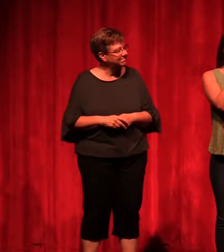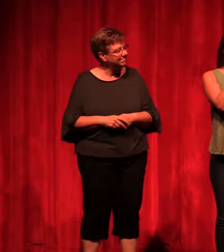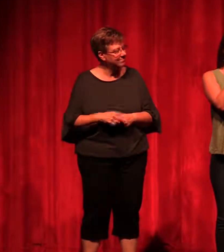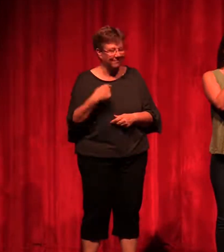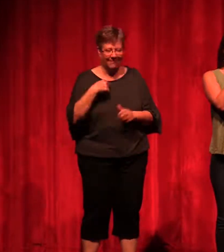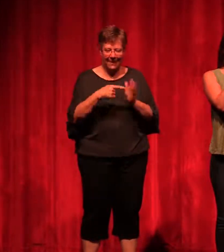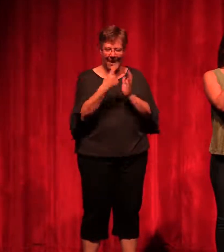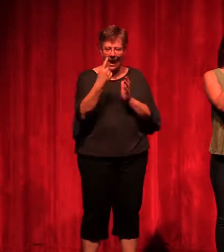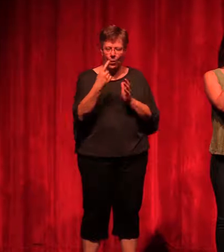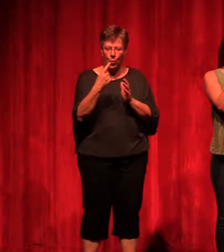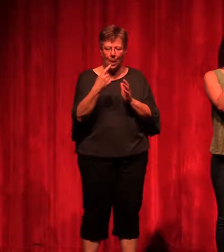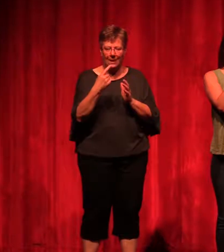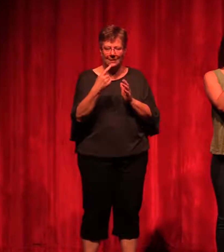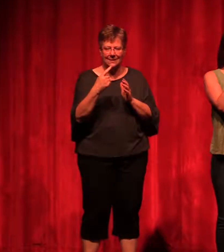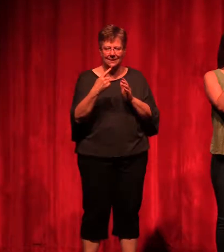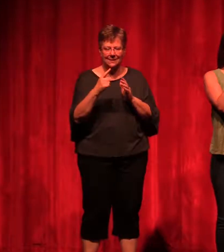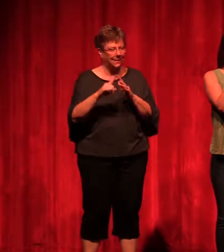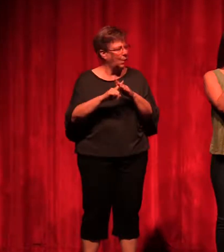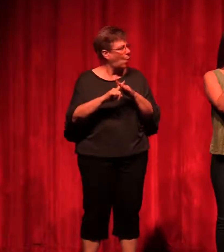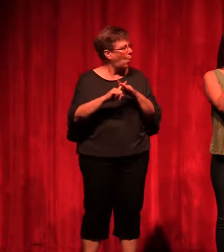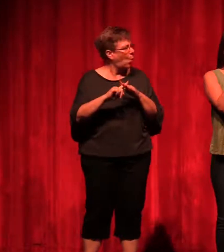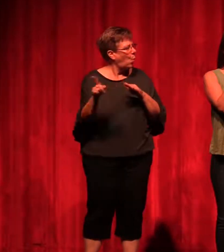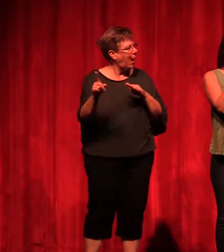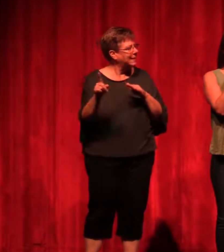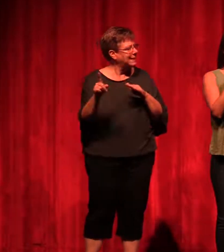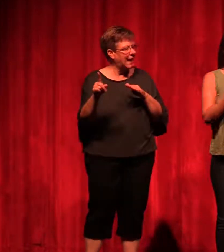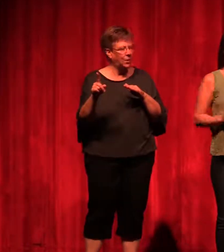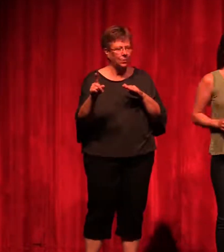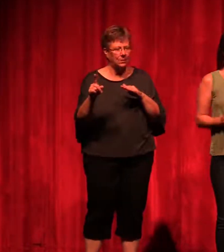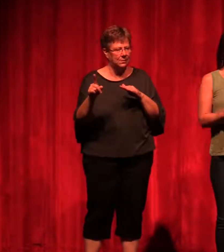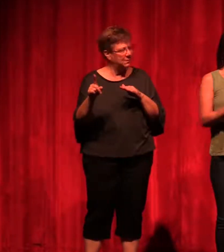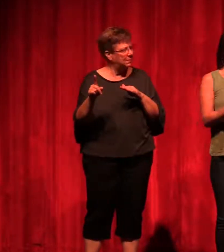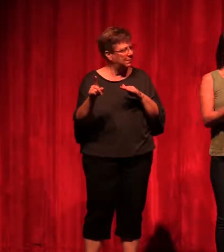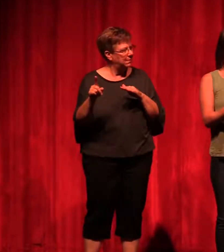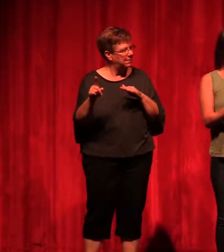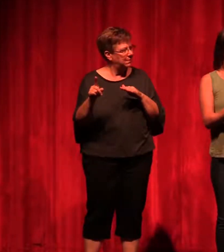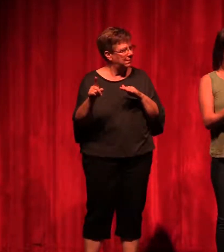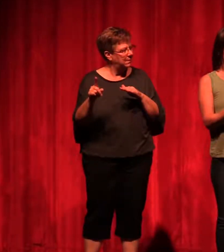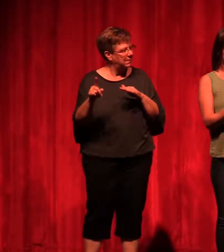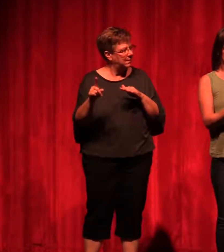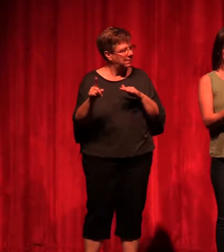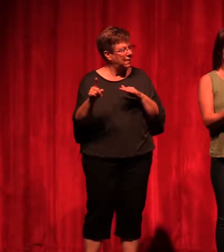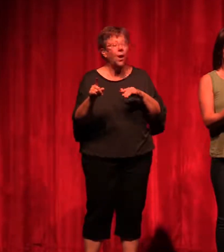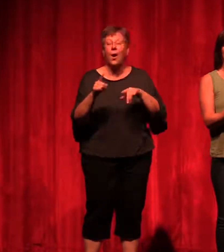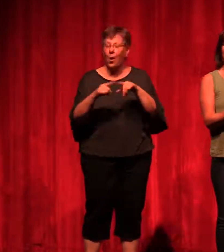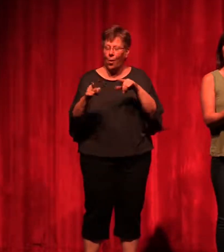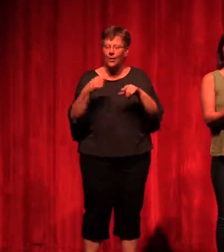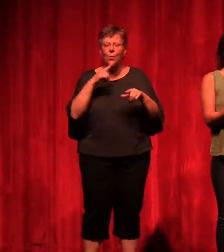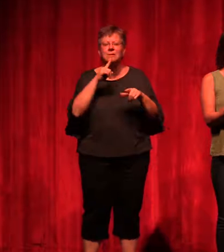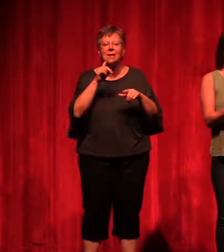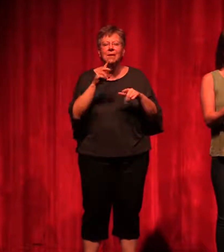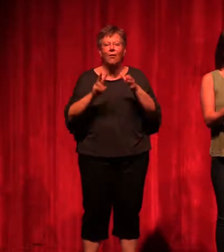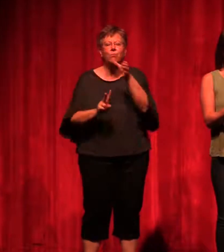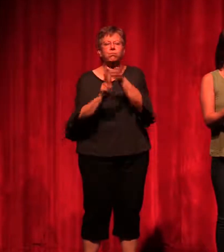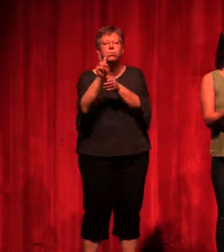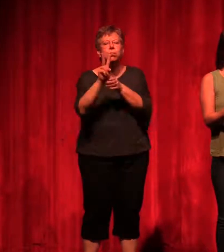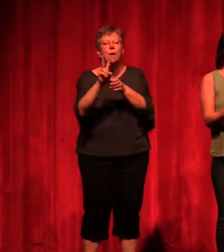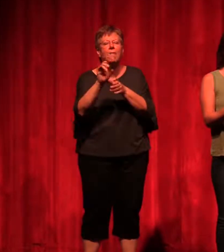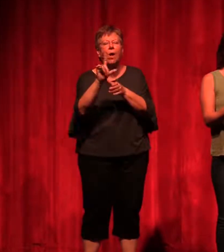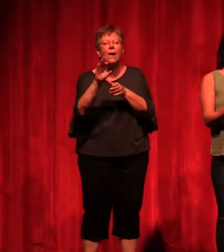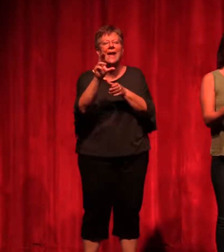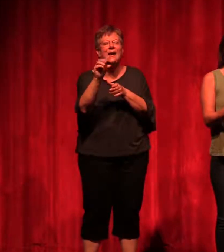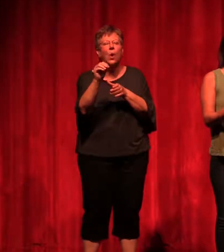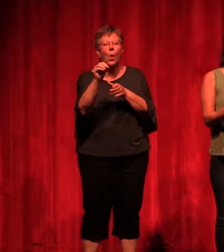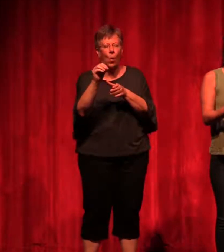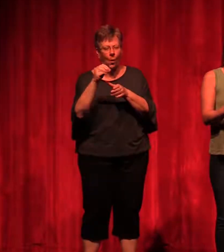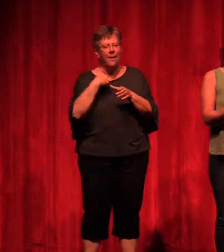I once walked out on a volcano, which began erupting right under my feet. I ran for 3 hours and eventually made it to safety. I no